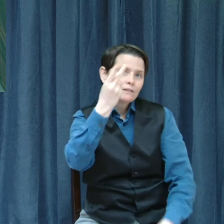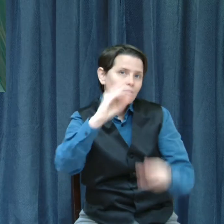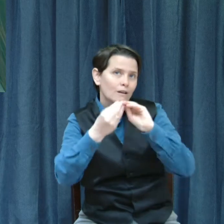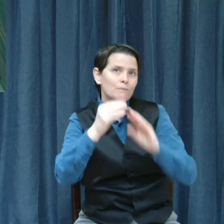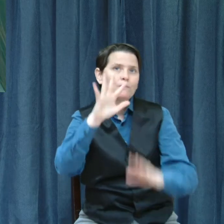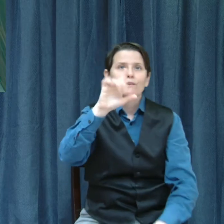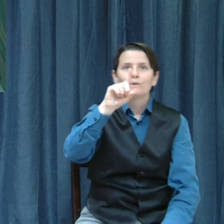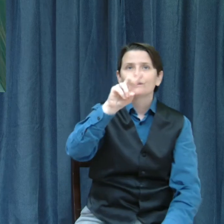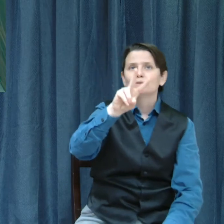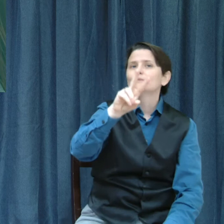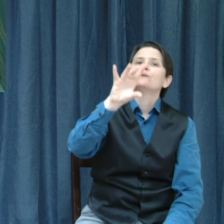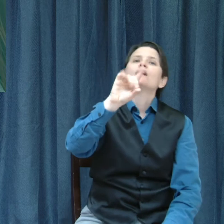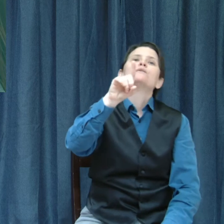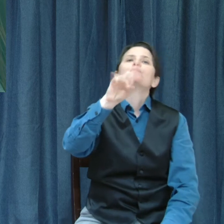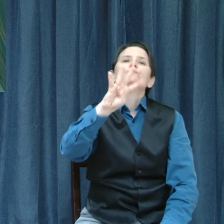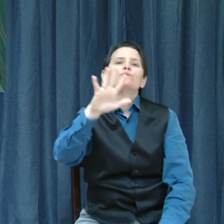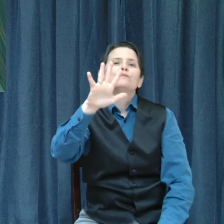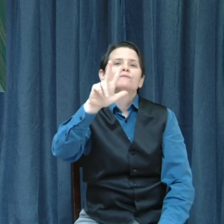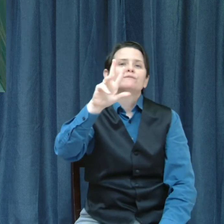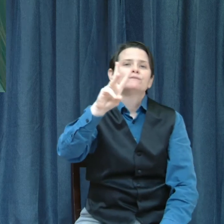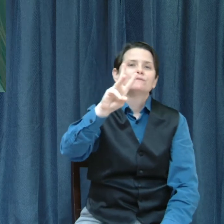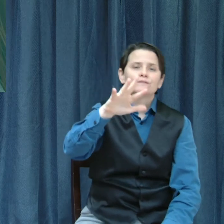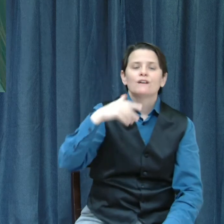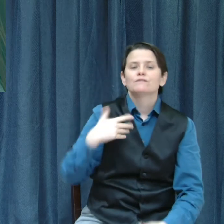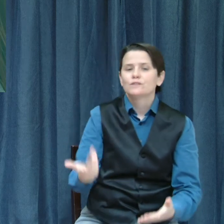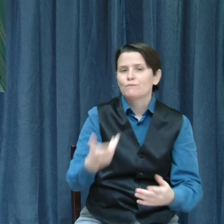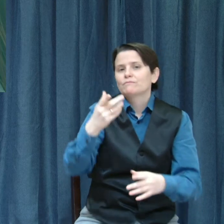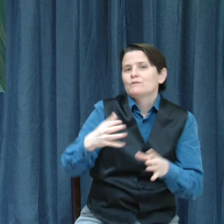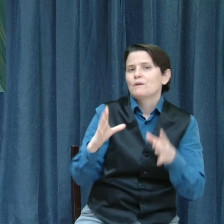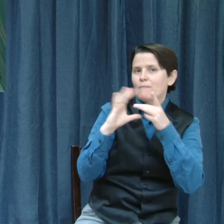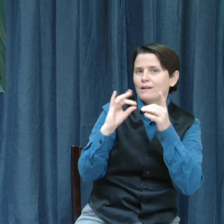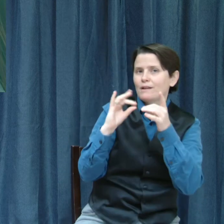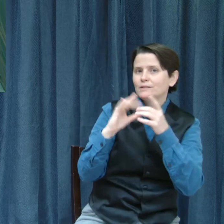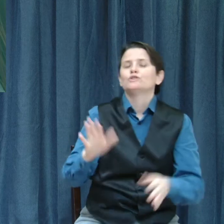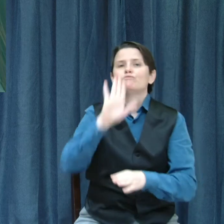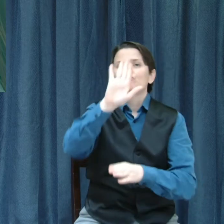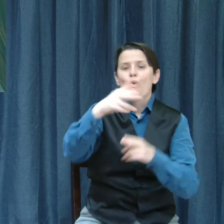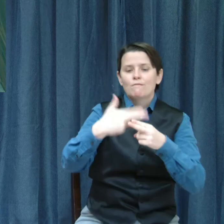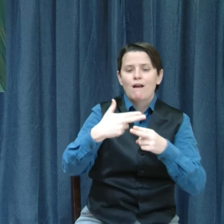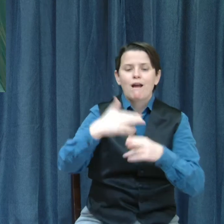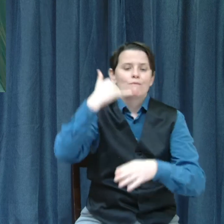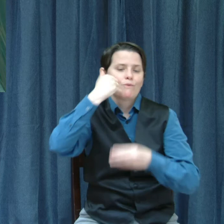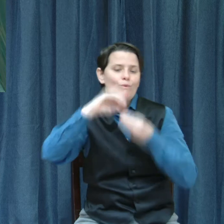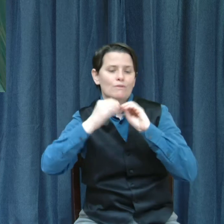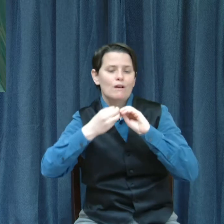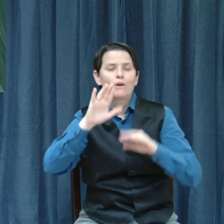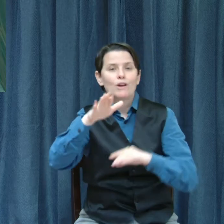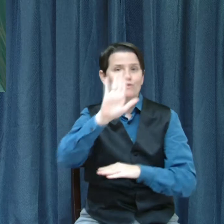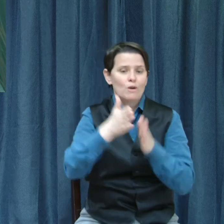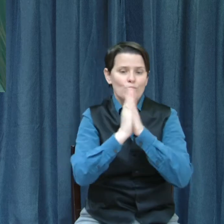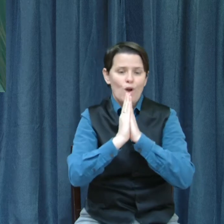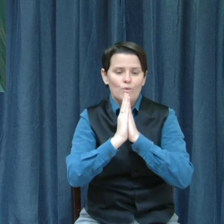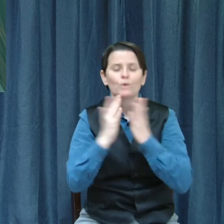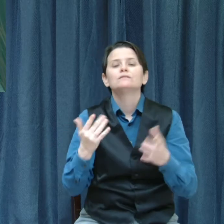message, leave your name, your phone number, and if you want, your prayer request, and a prayer chaplain will call you back. You can also reach out